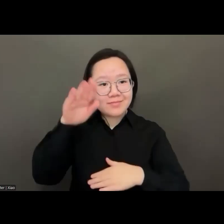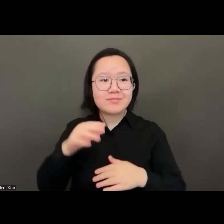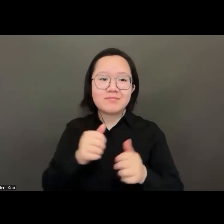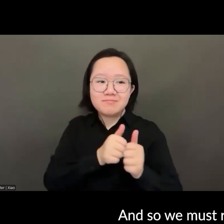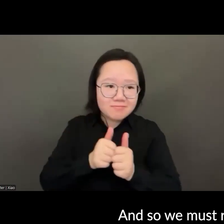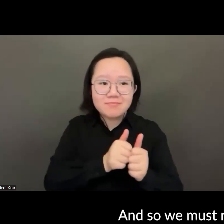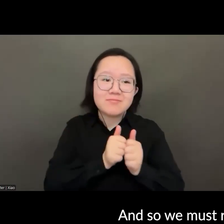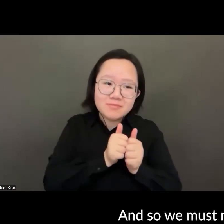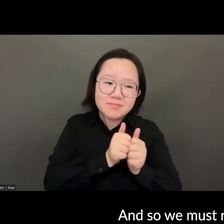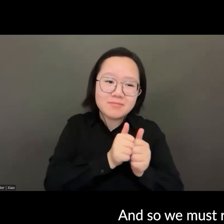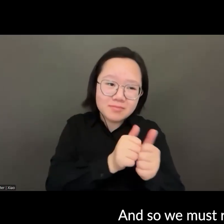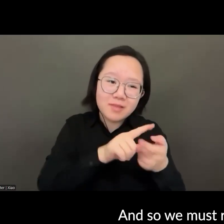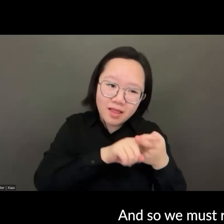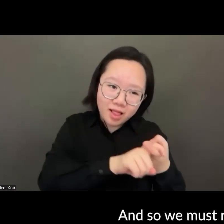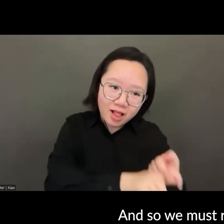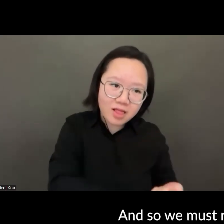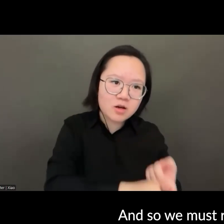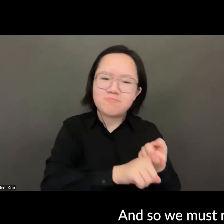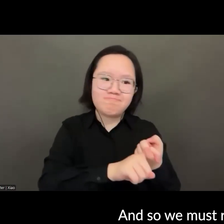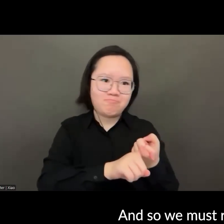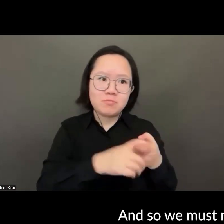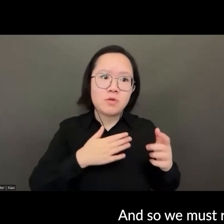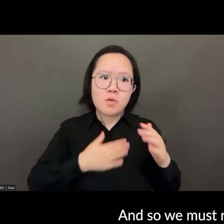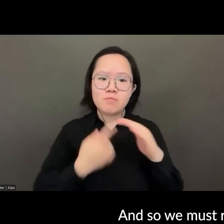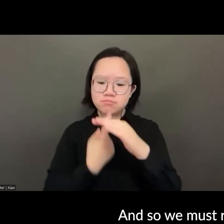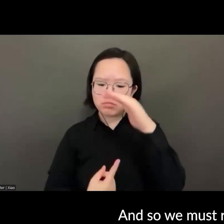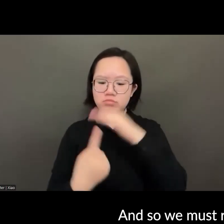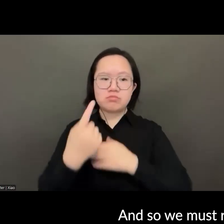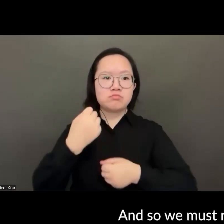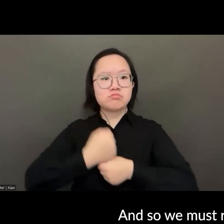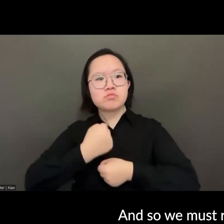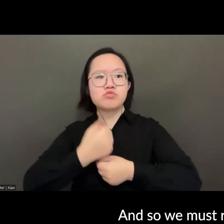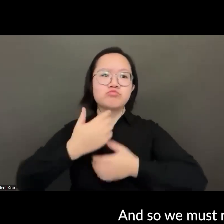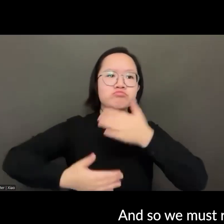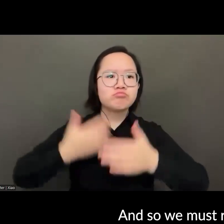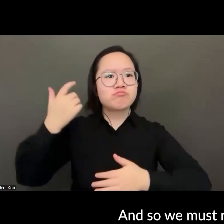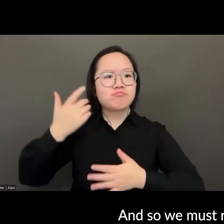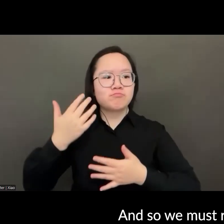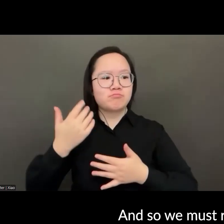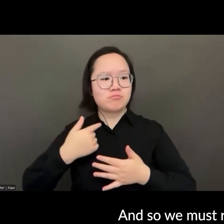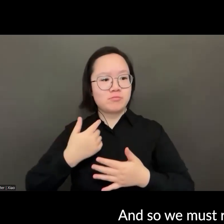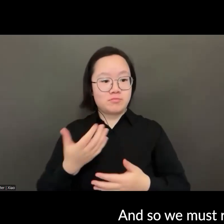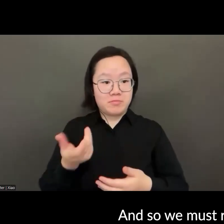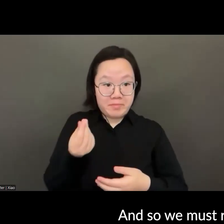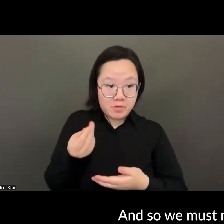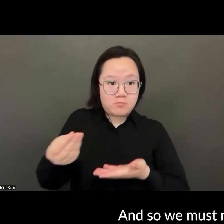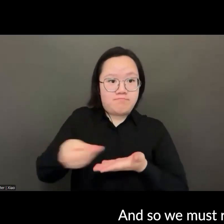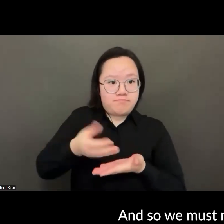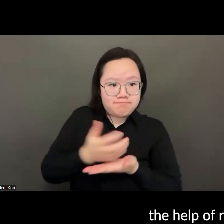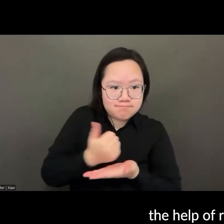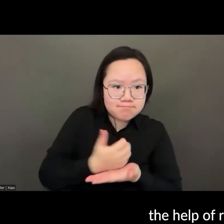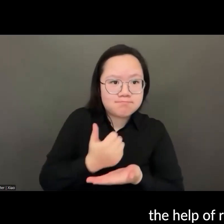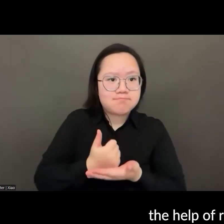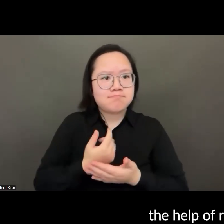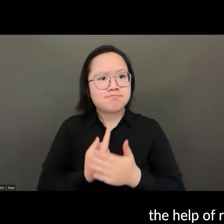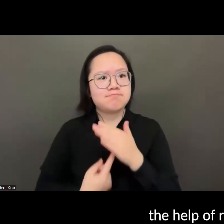disability. And so we must remember here that with right support and guidance, and also